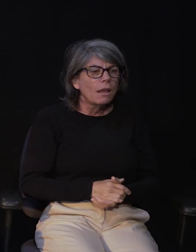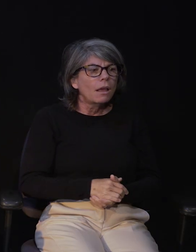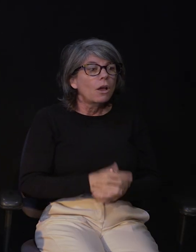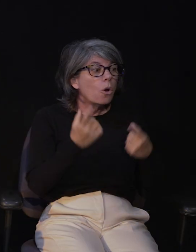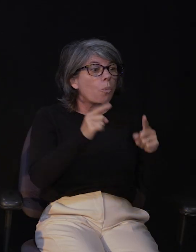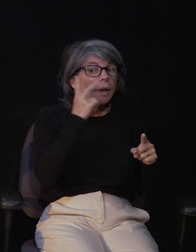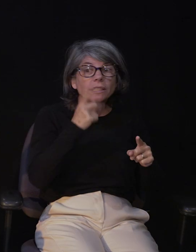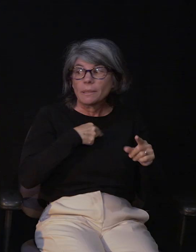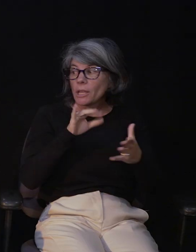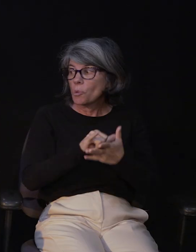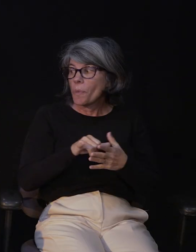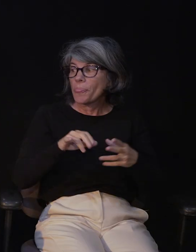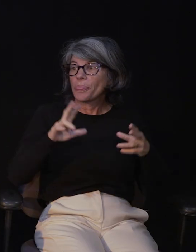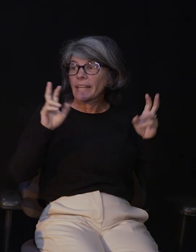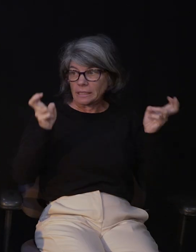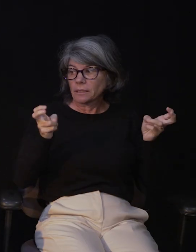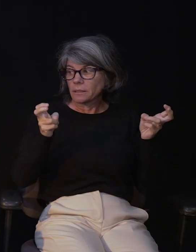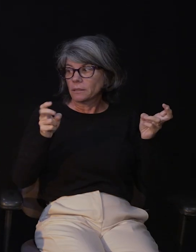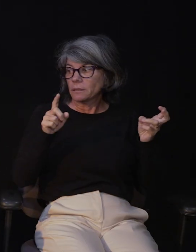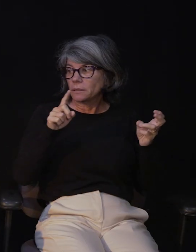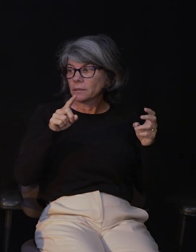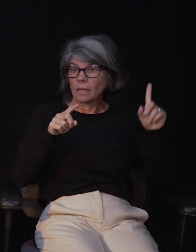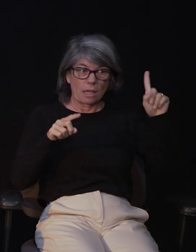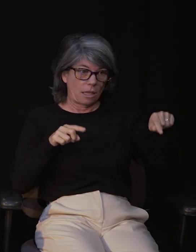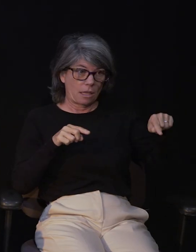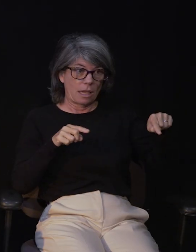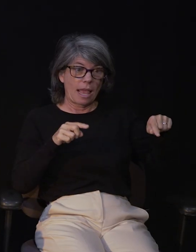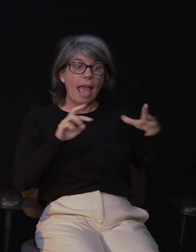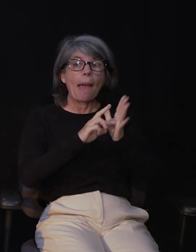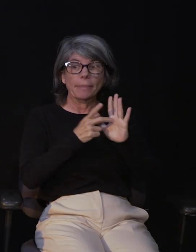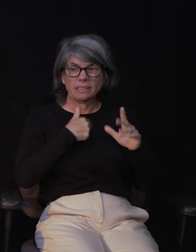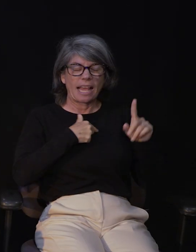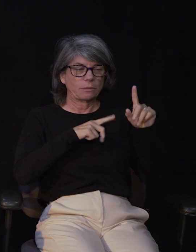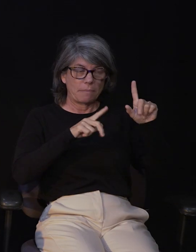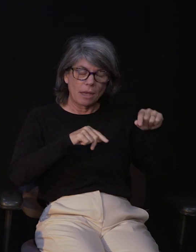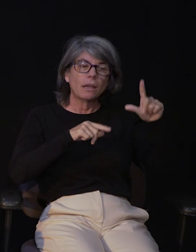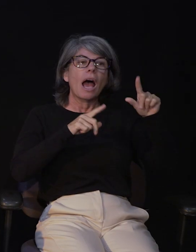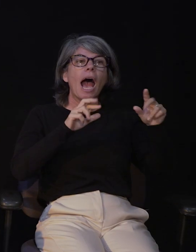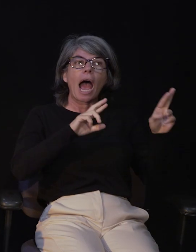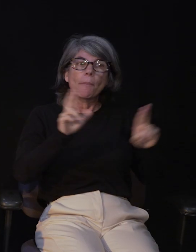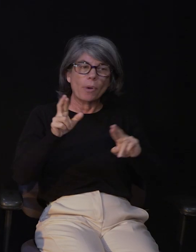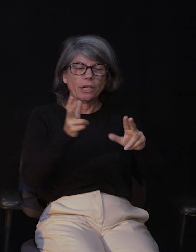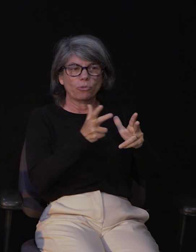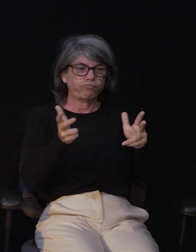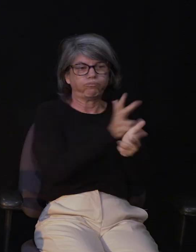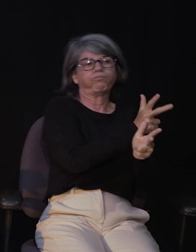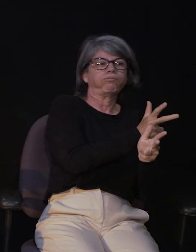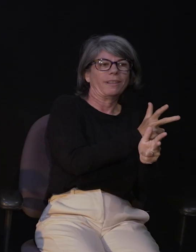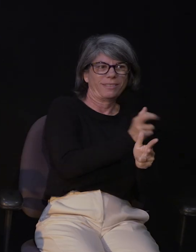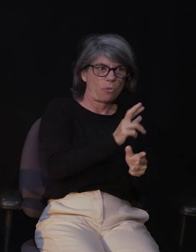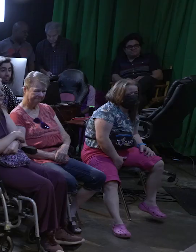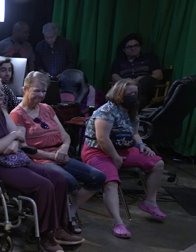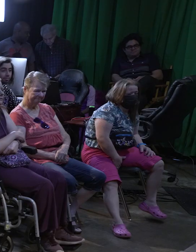when you see me do this, that means I'm about to, that's my blinker, I'm about to veer into somebody's lane where I